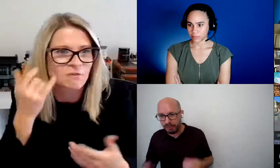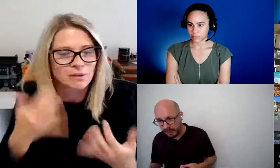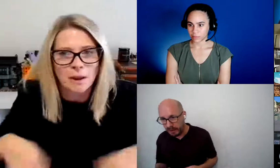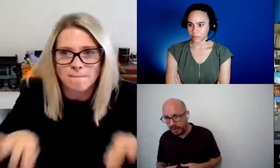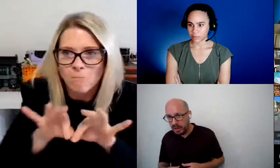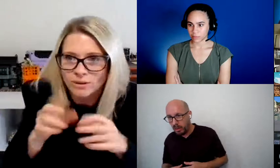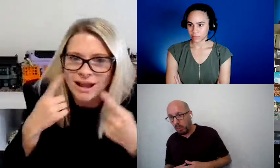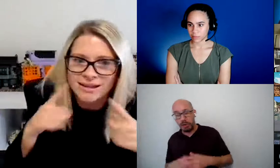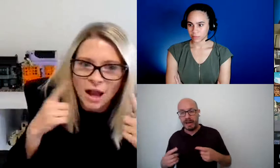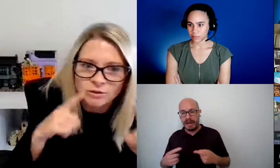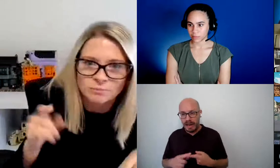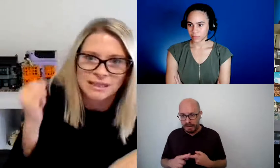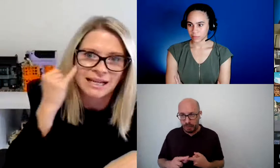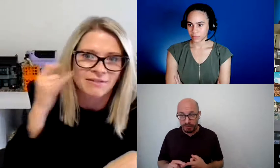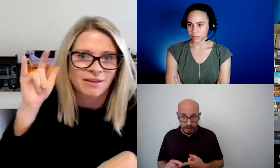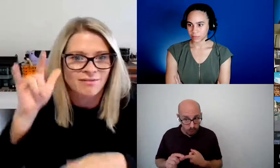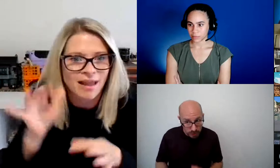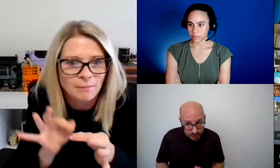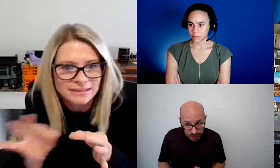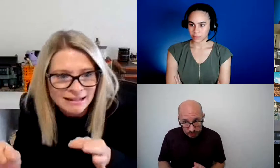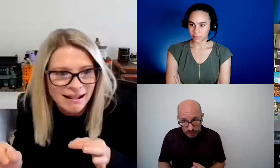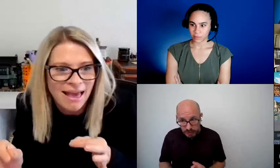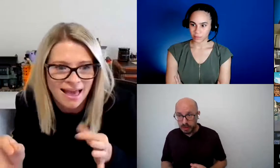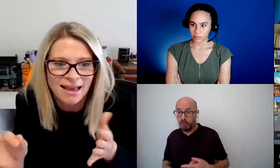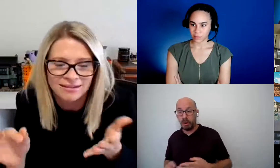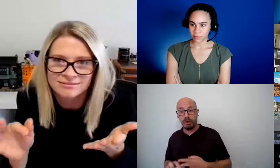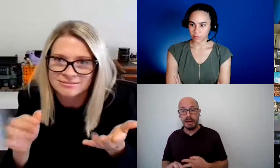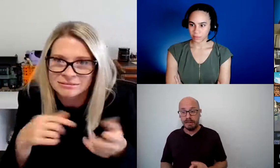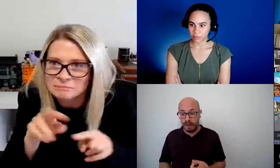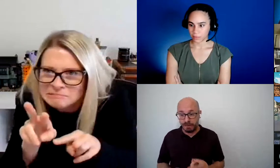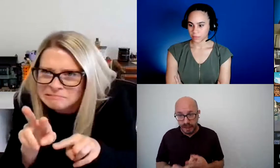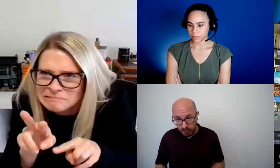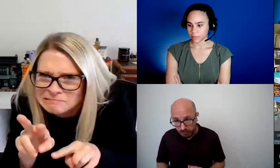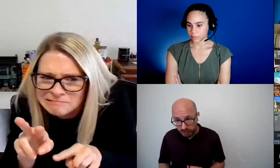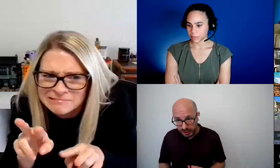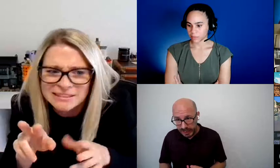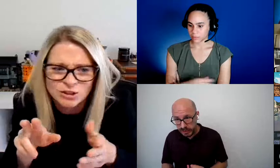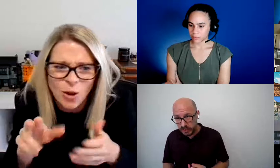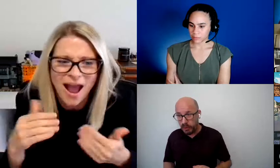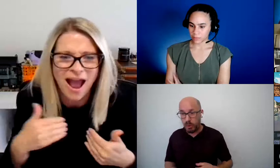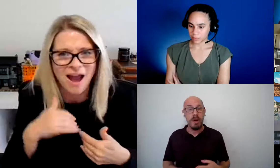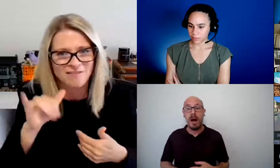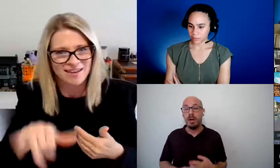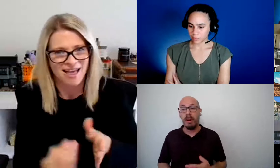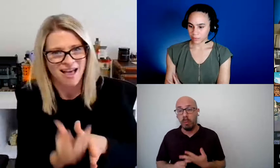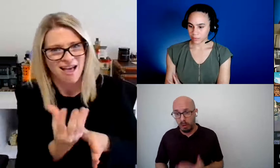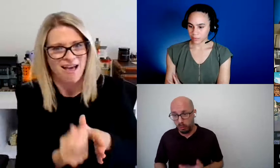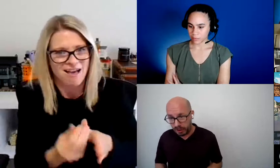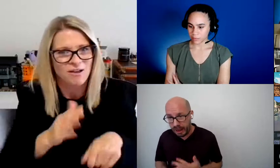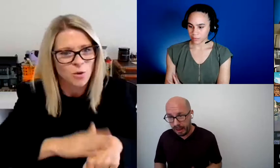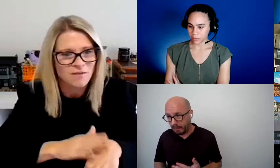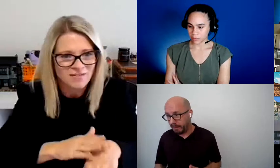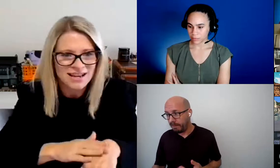announcement wondering if it was an important announcement, wondering if my flight was delayed or not knowing what was going to happen.